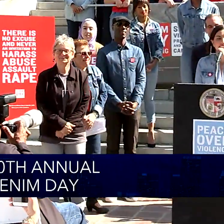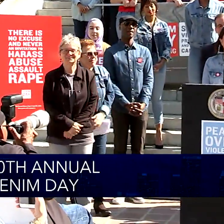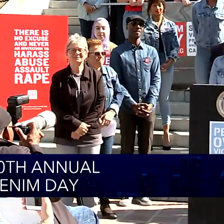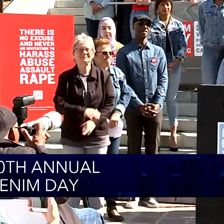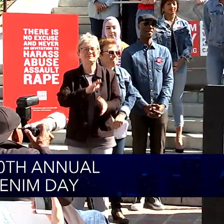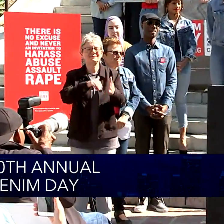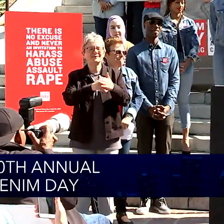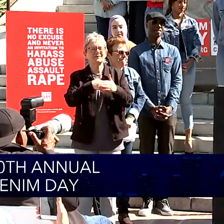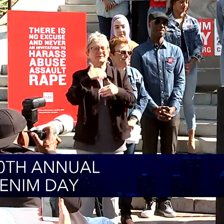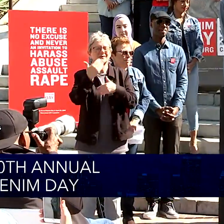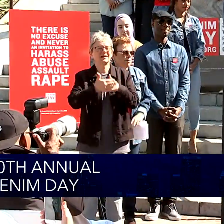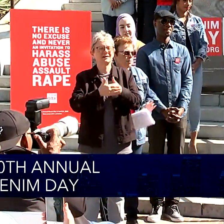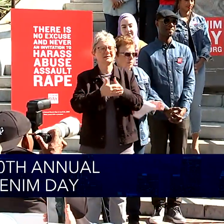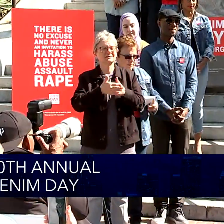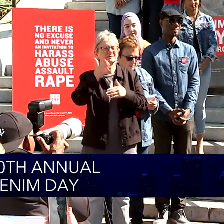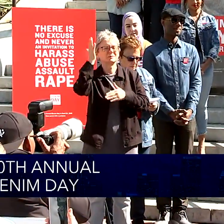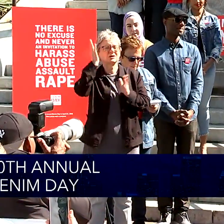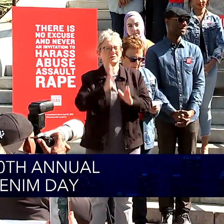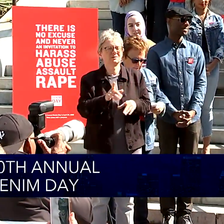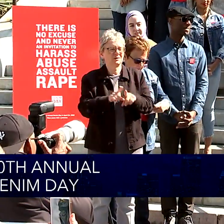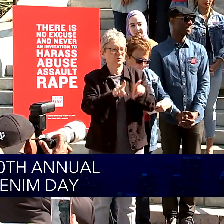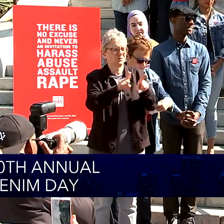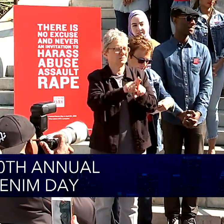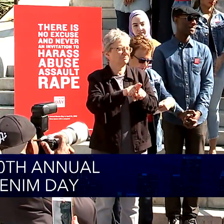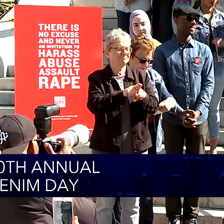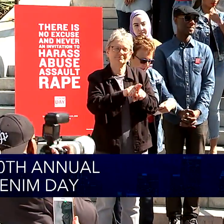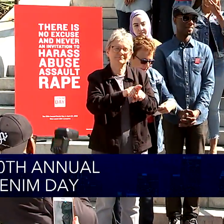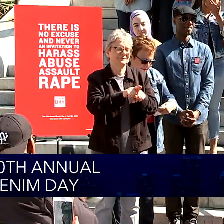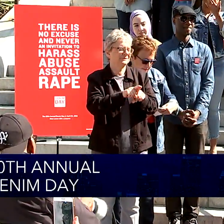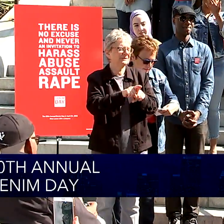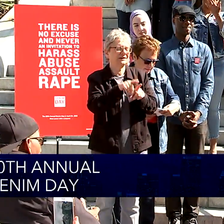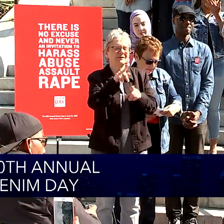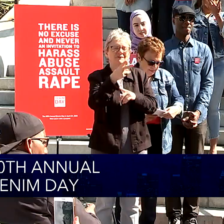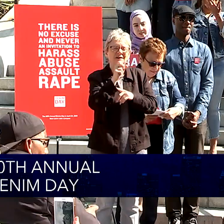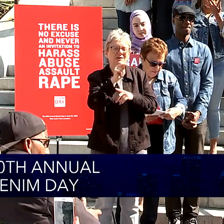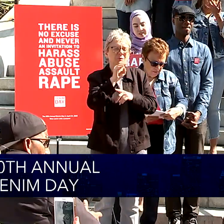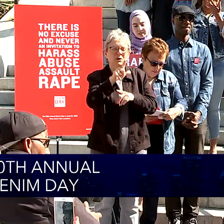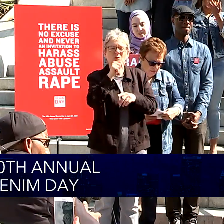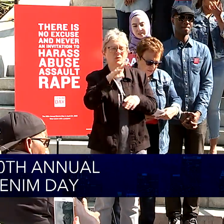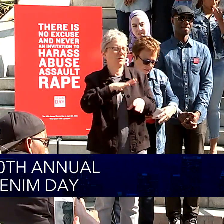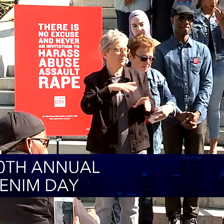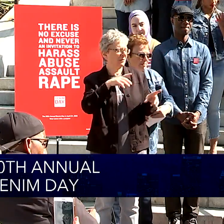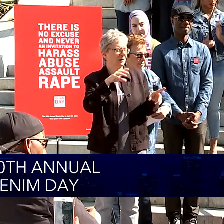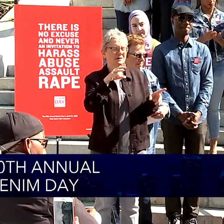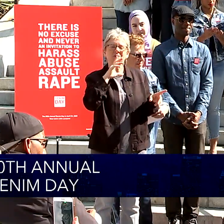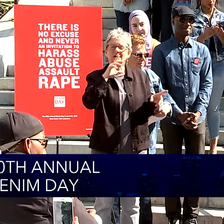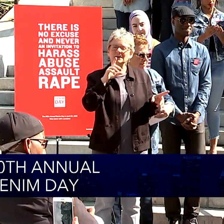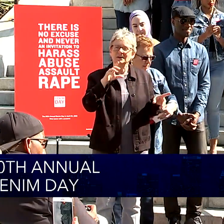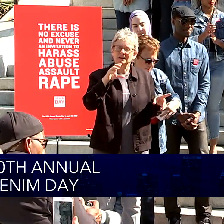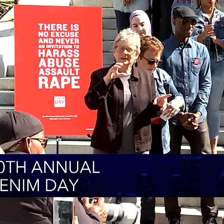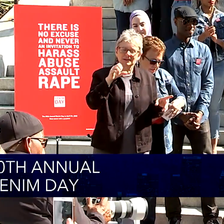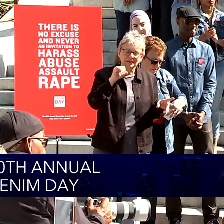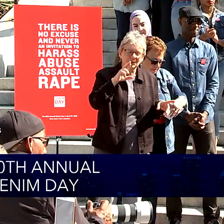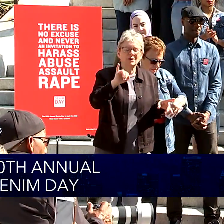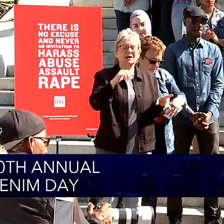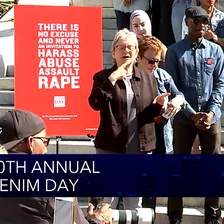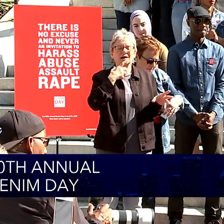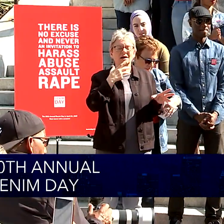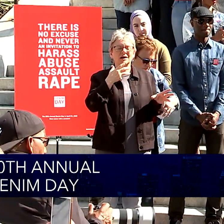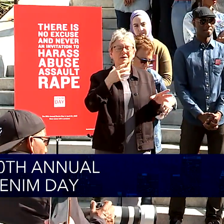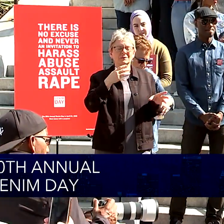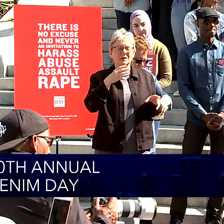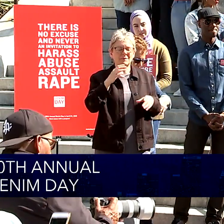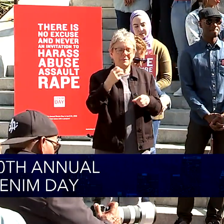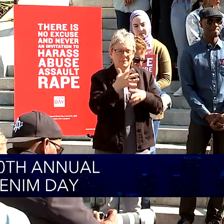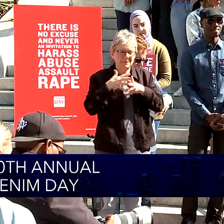Our next speaker is also a phenomenal woman. She is a Syrian-American poet and author and co-founder